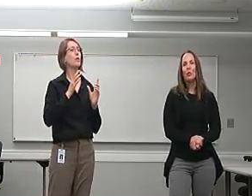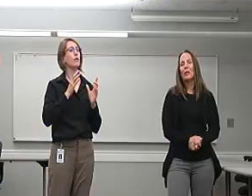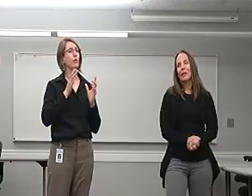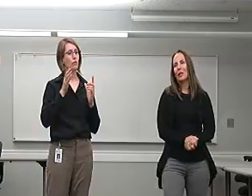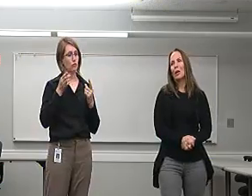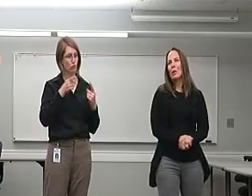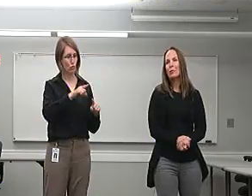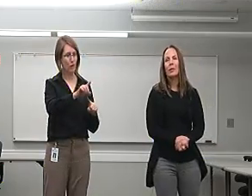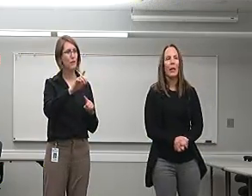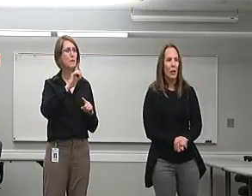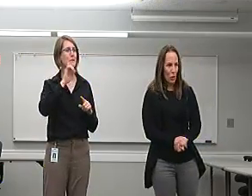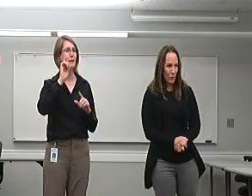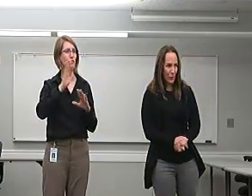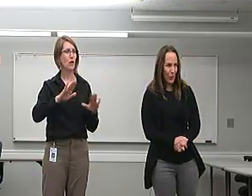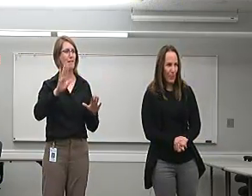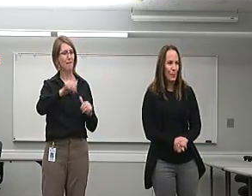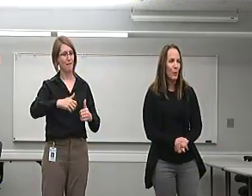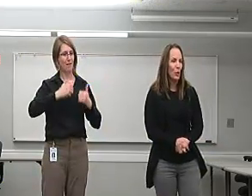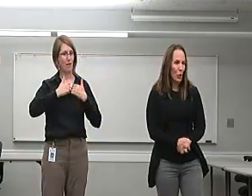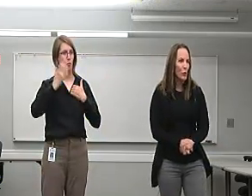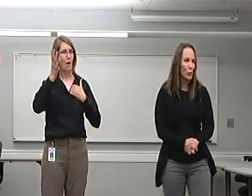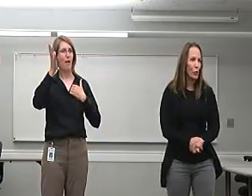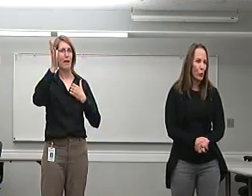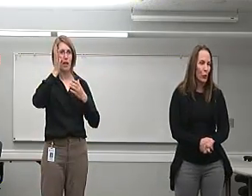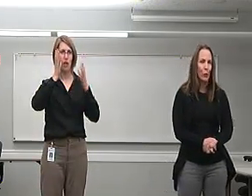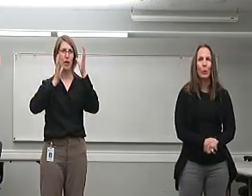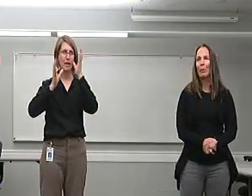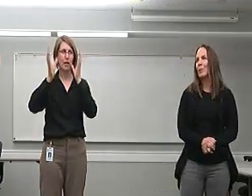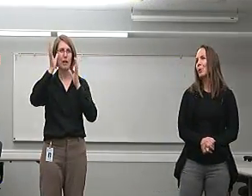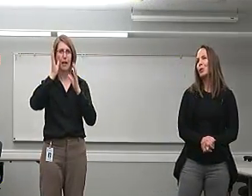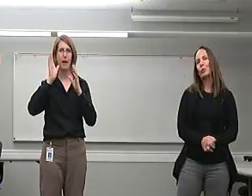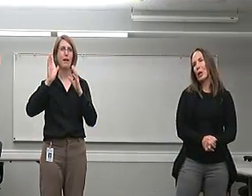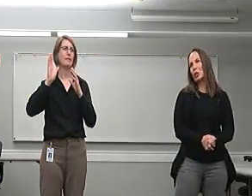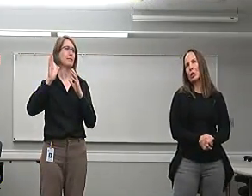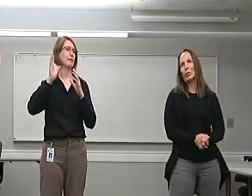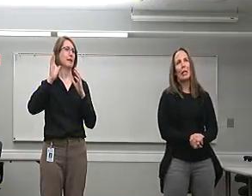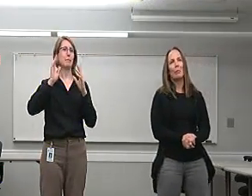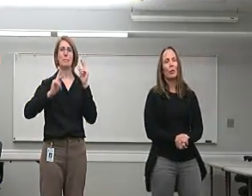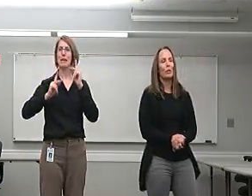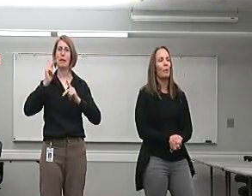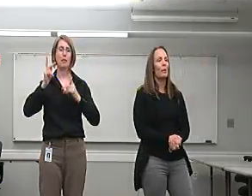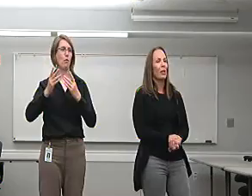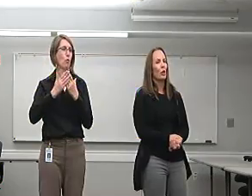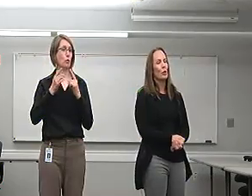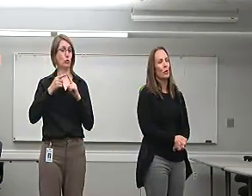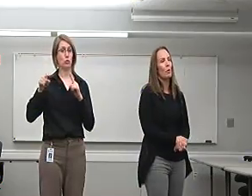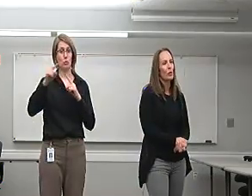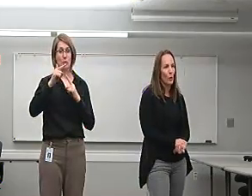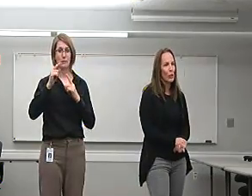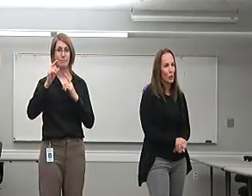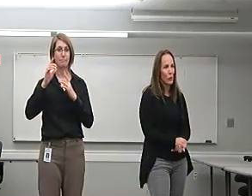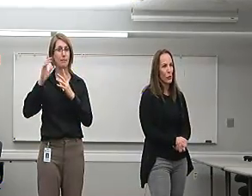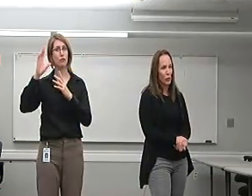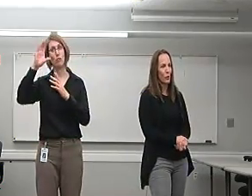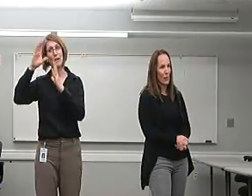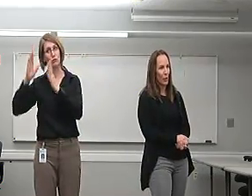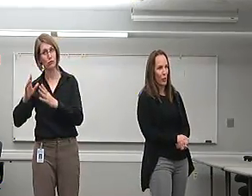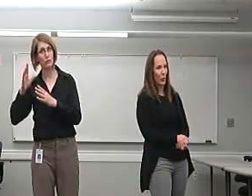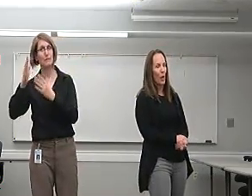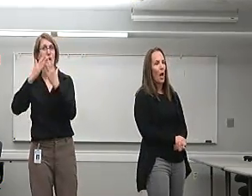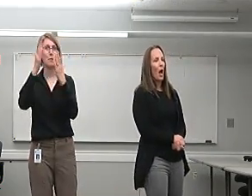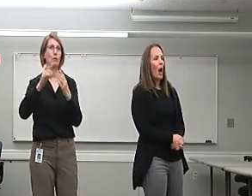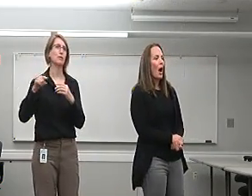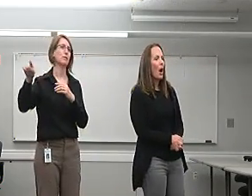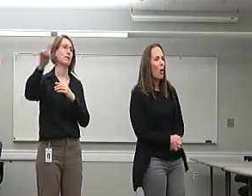over and over people closest to you, people, strangers, neighbors, but it hurts the most when it's closest to you tell you, oh,